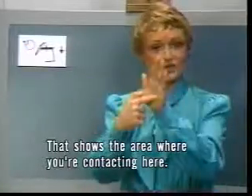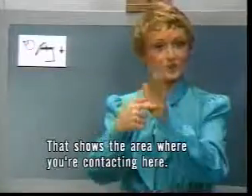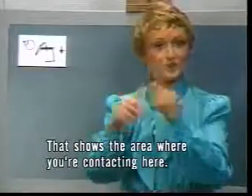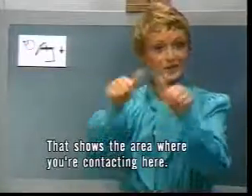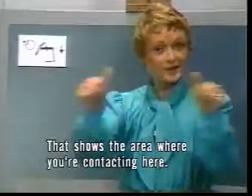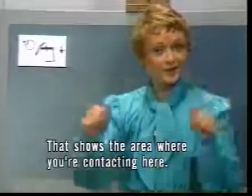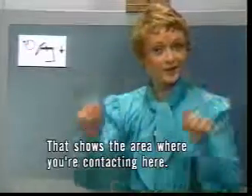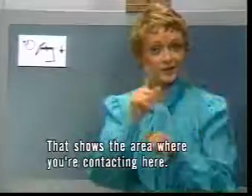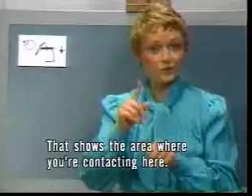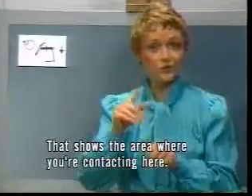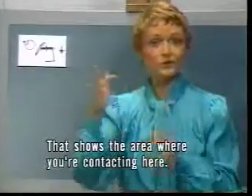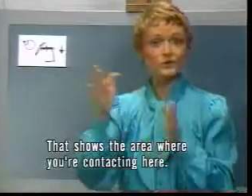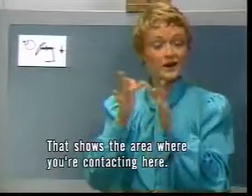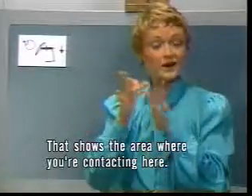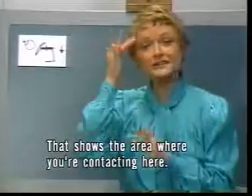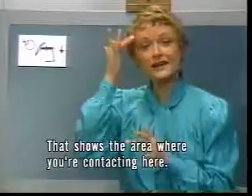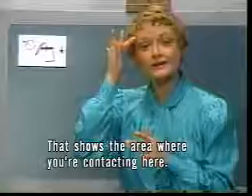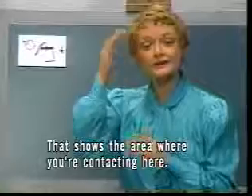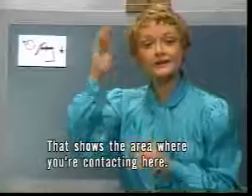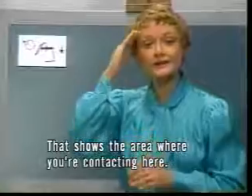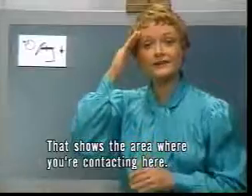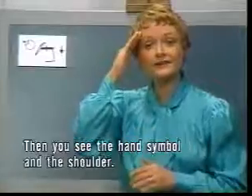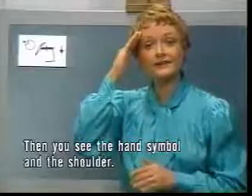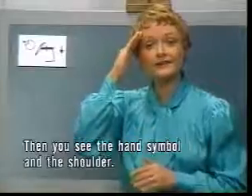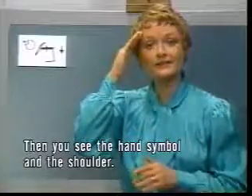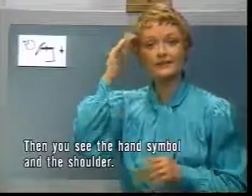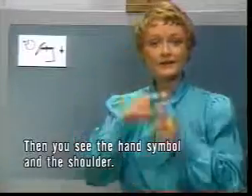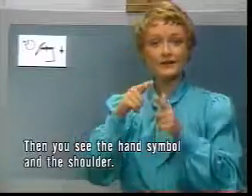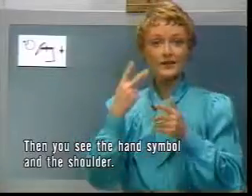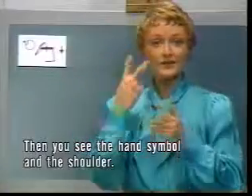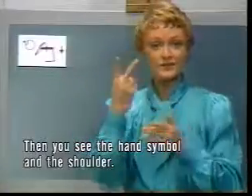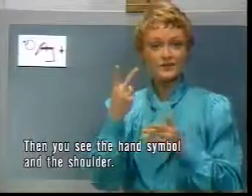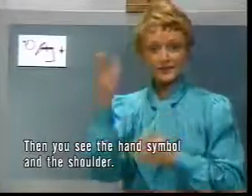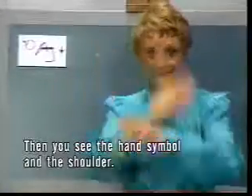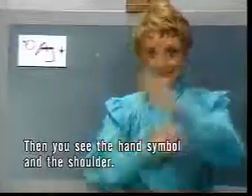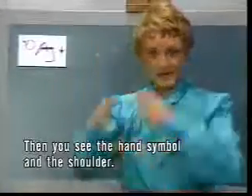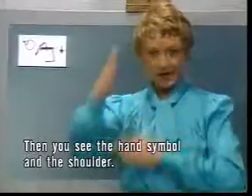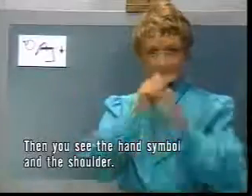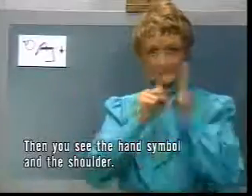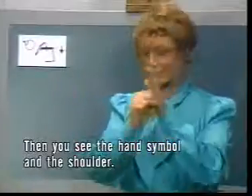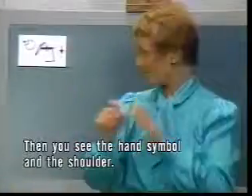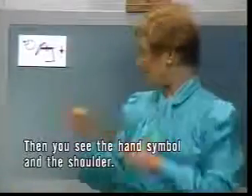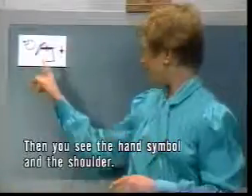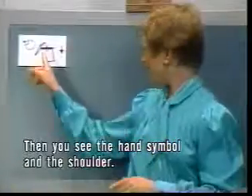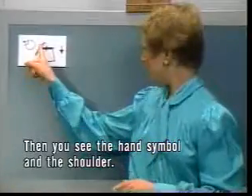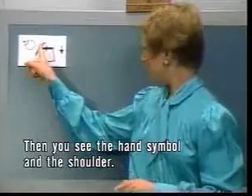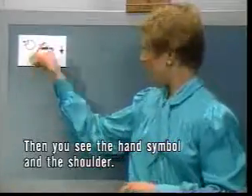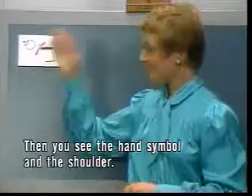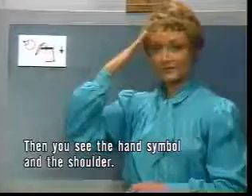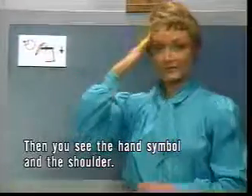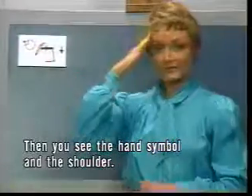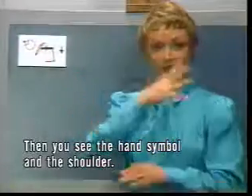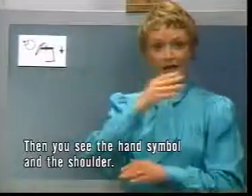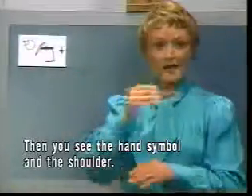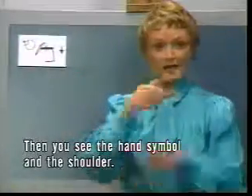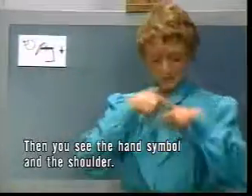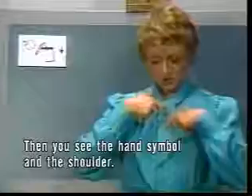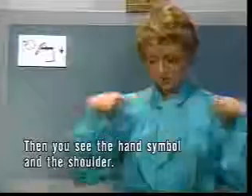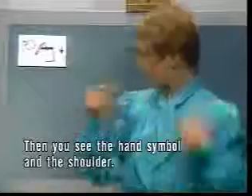shows the area of where you're contacting here. Then you see the hand symbol and the